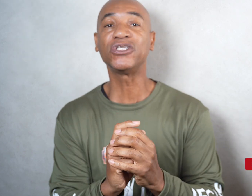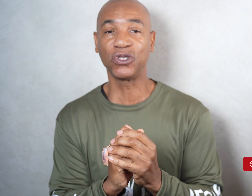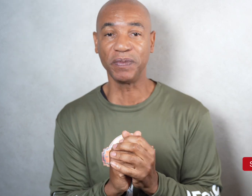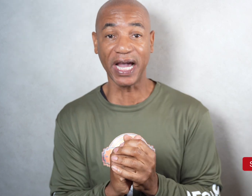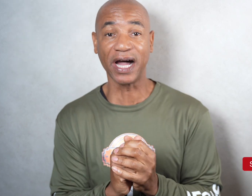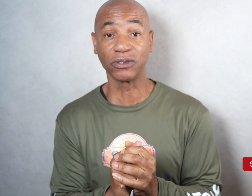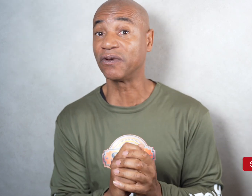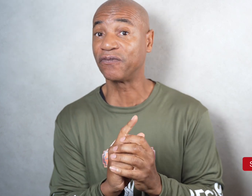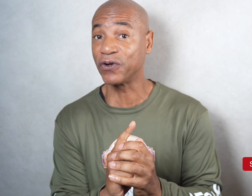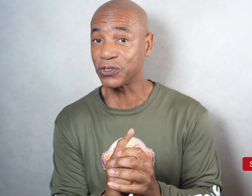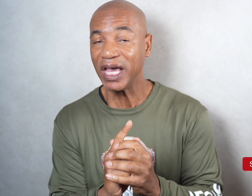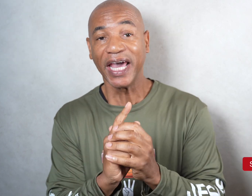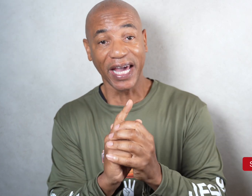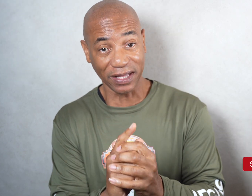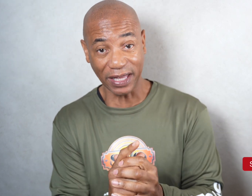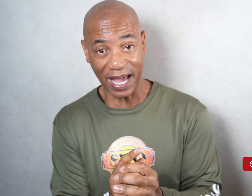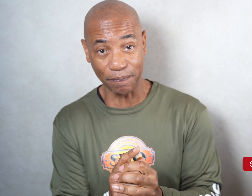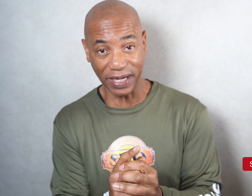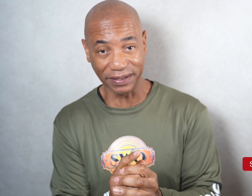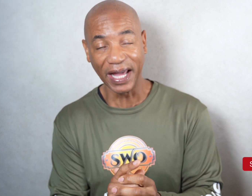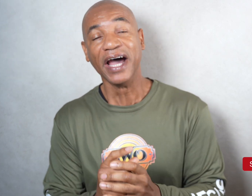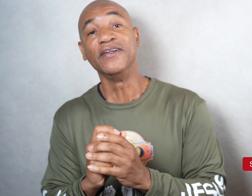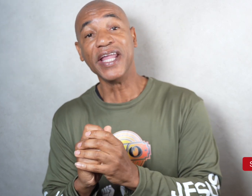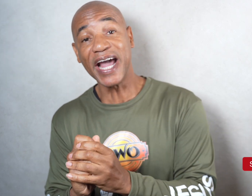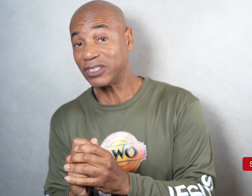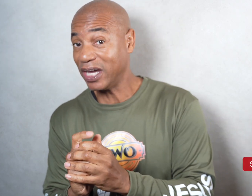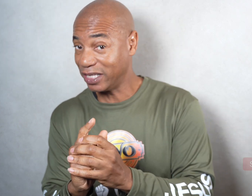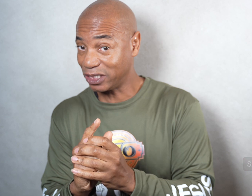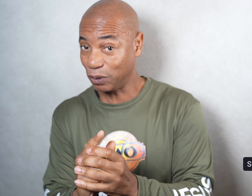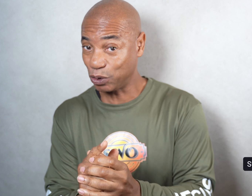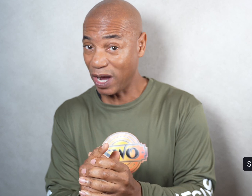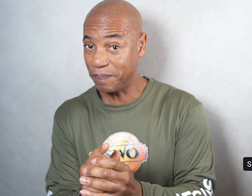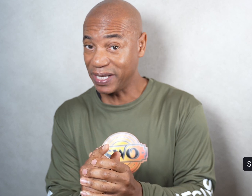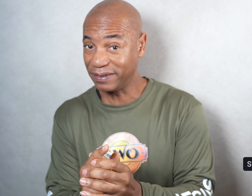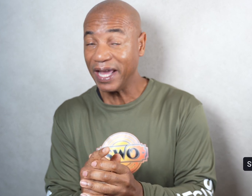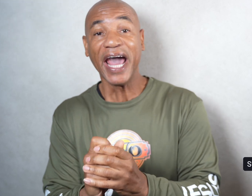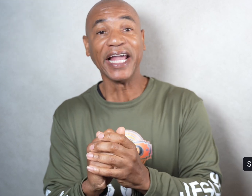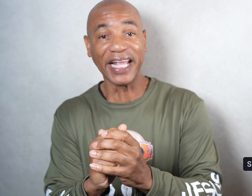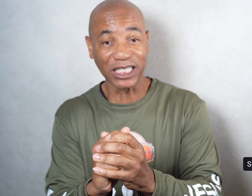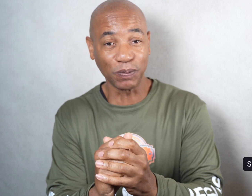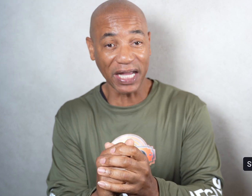do me the honors of first hitting the like button, next hit the subscribe button, and last but not